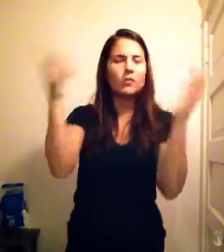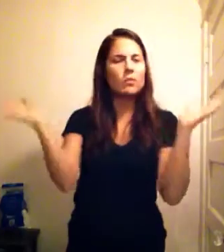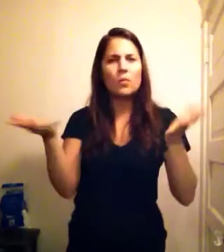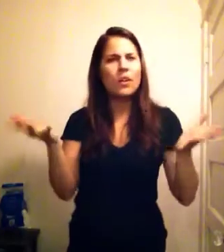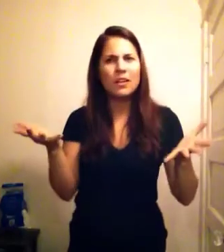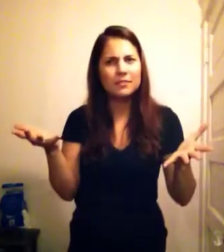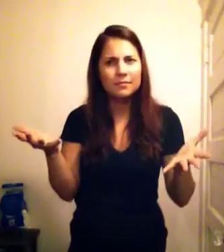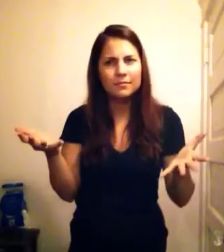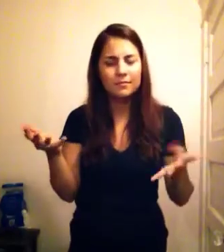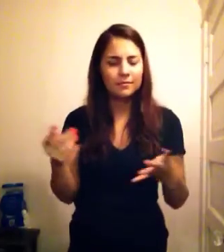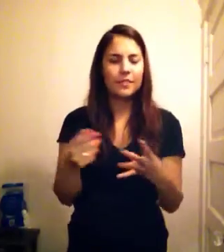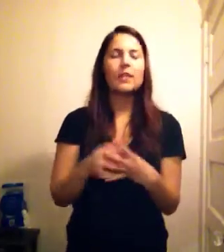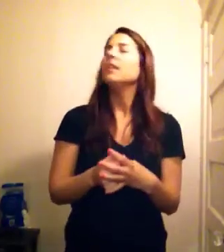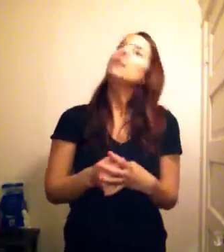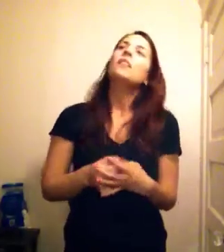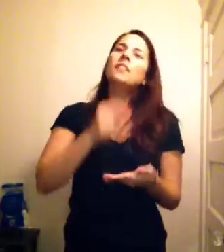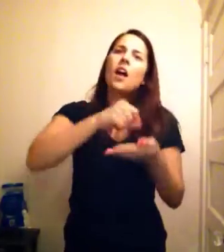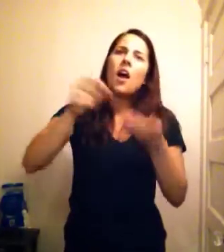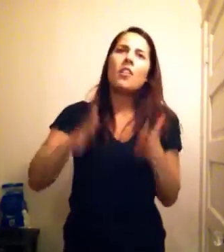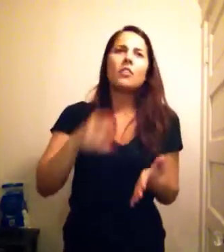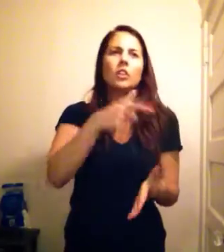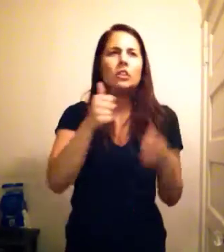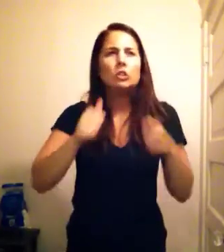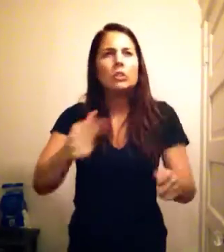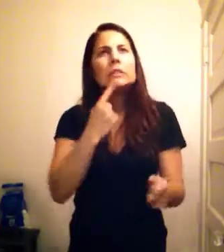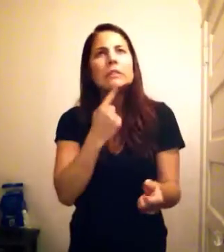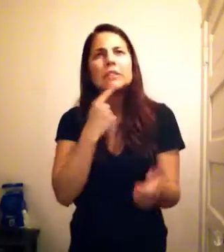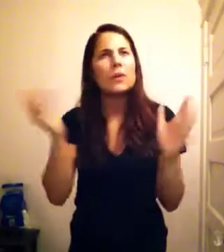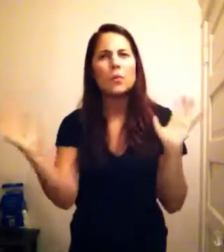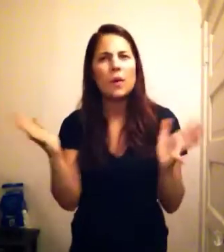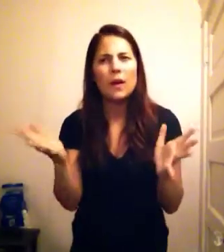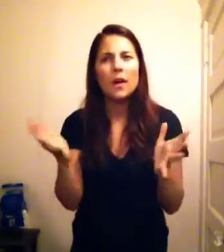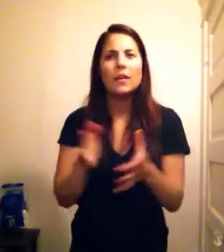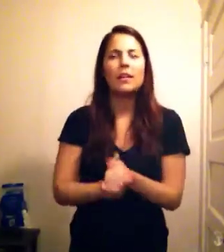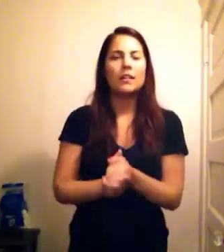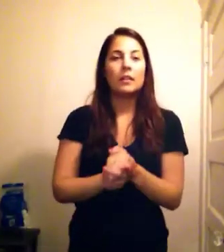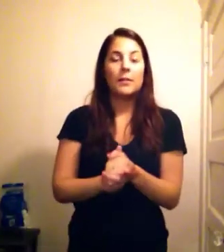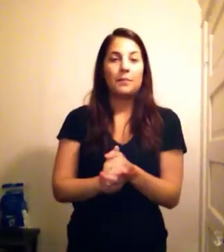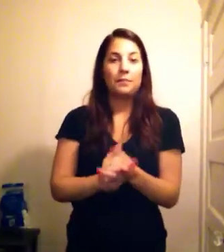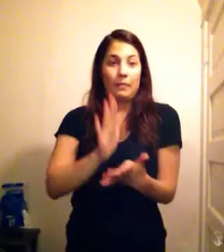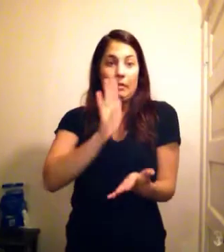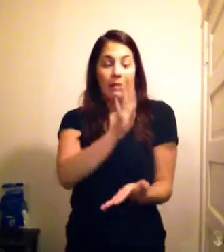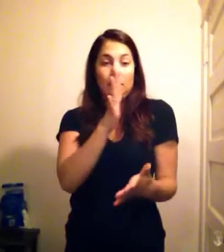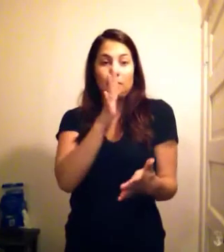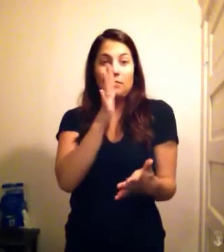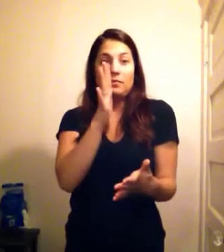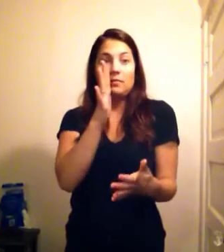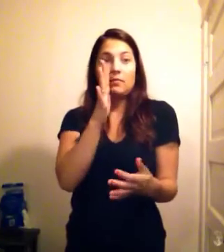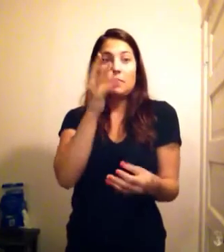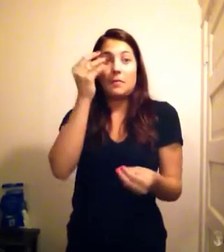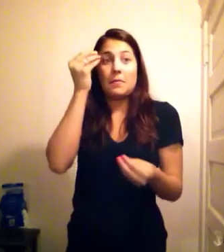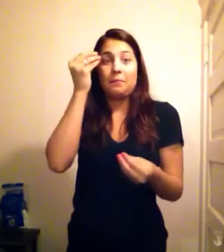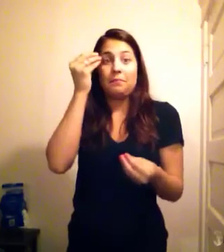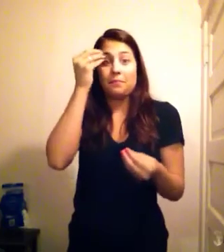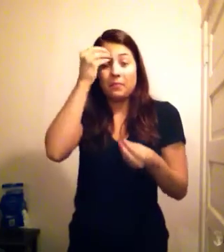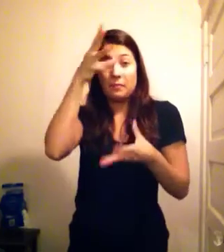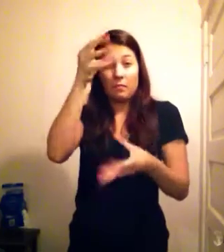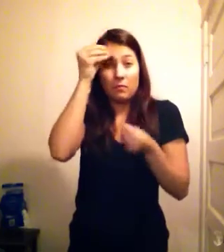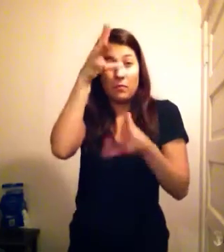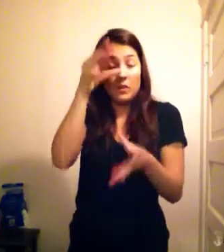is the author trying to say? Is the author's message making sense? As you move through the piece, keep asking yourself if the author is